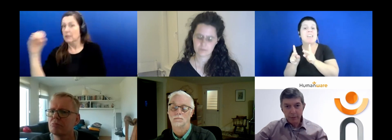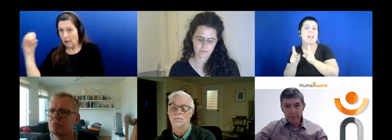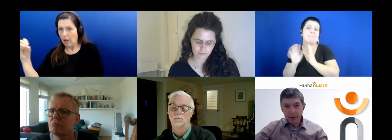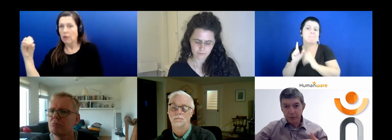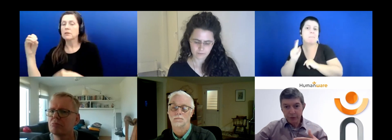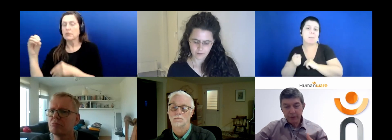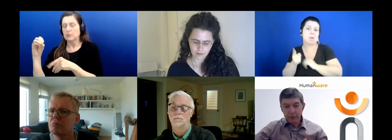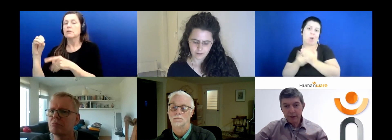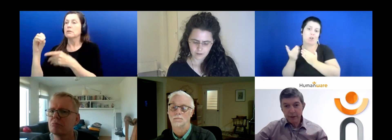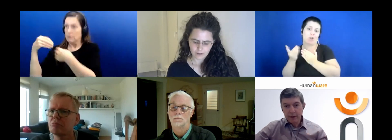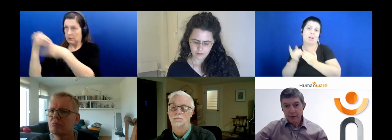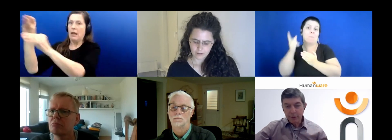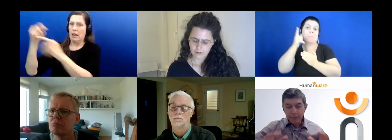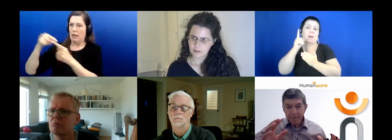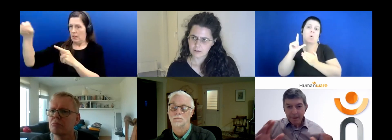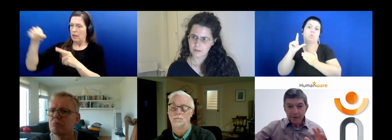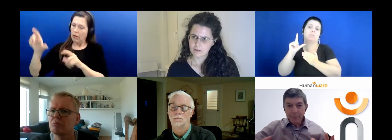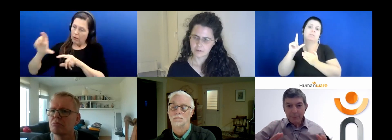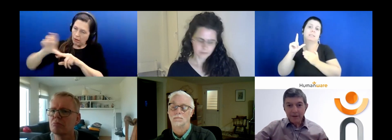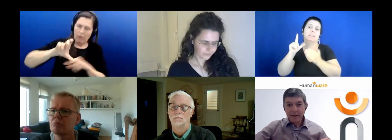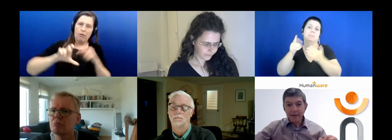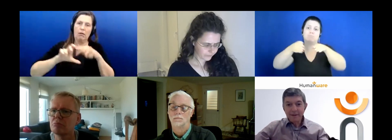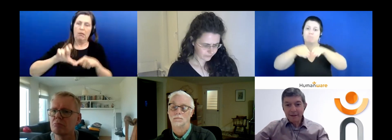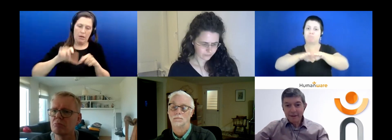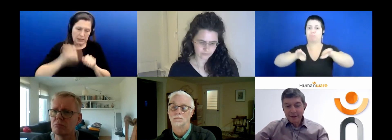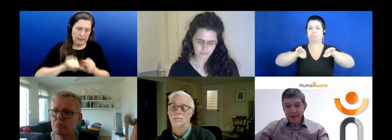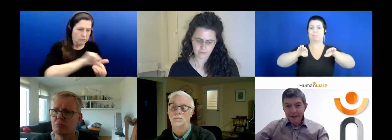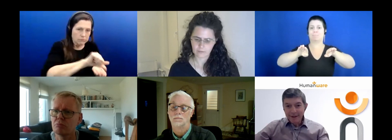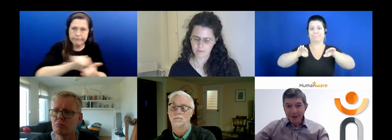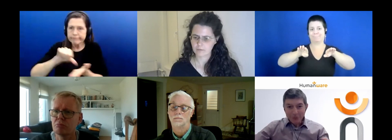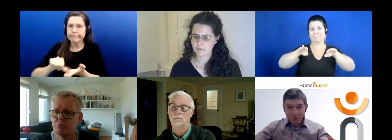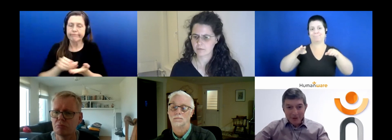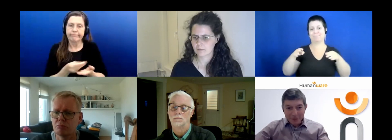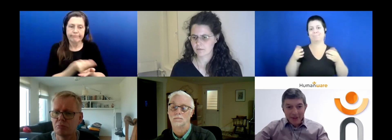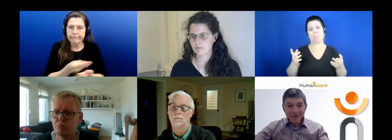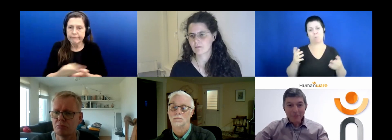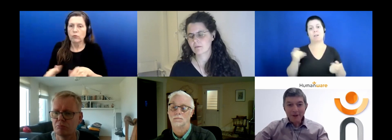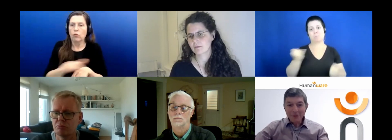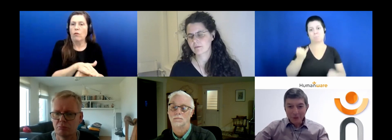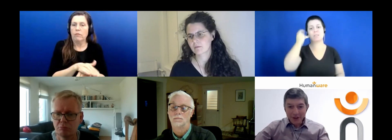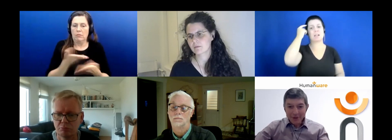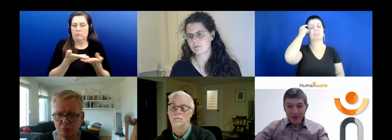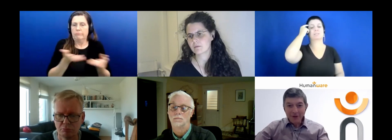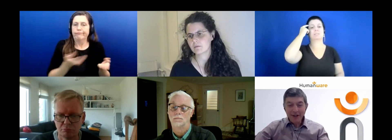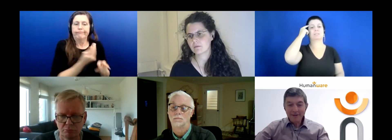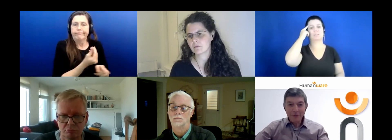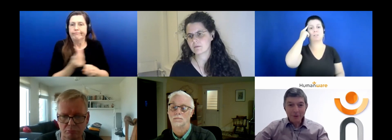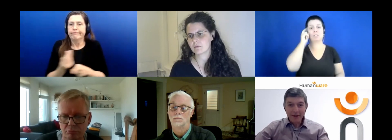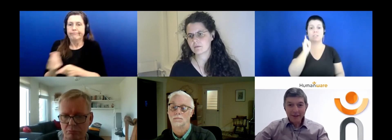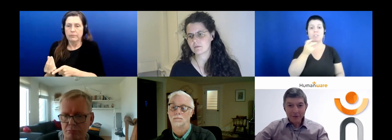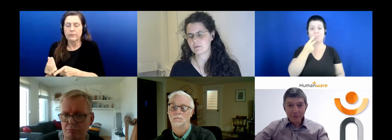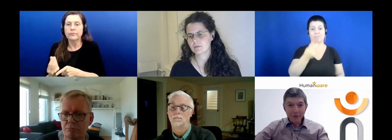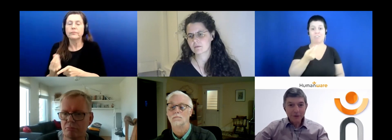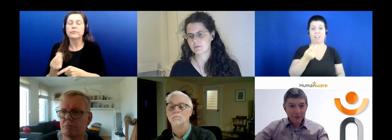distribution margins and everything. So keep in mind that this is, when you announce a price or you talk about the cost